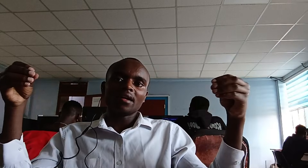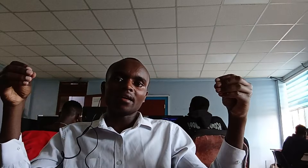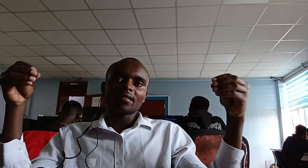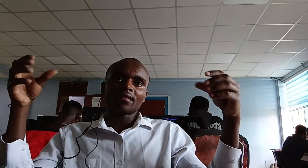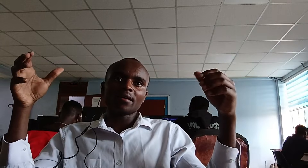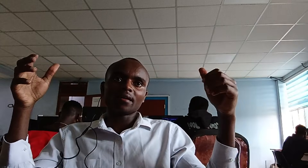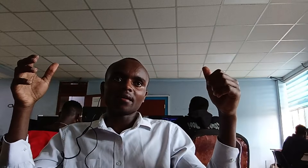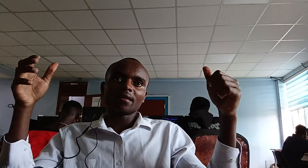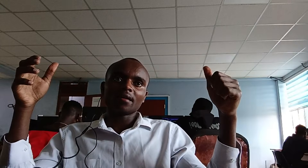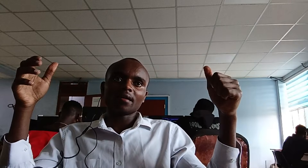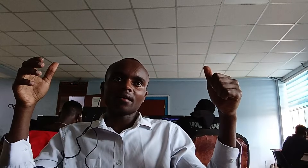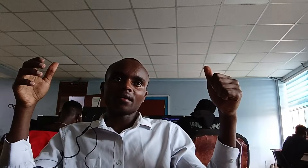Length.